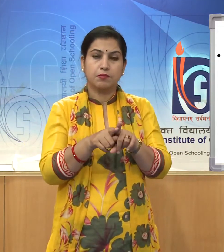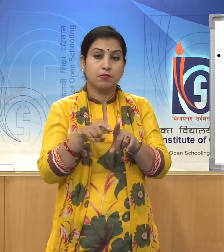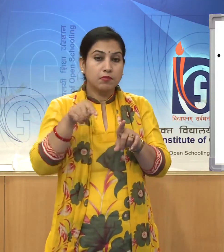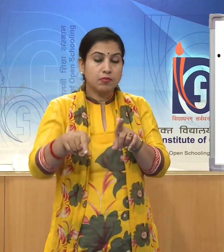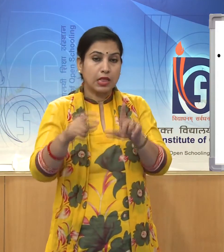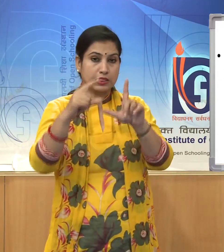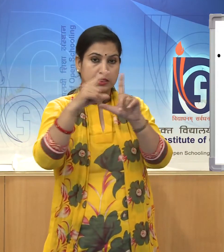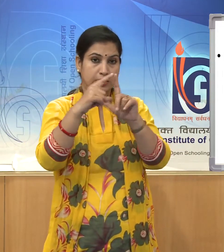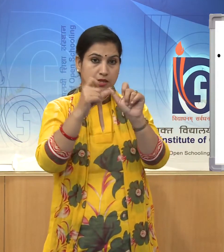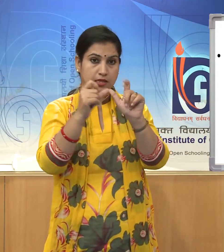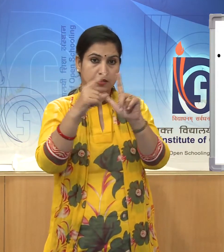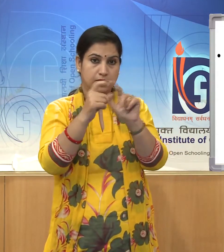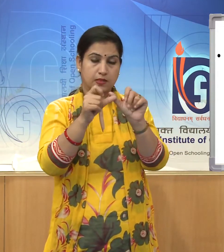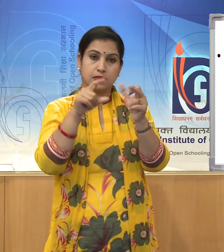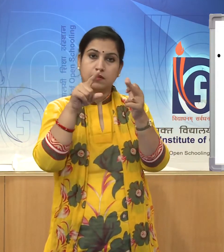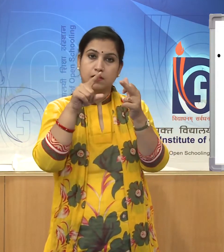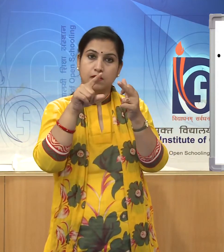Dadaist revolt.